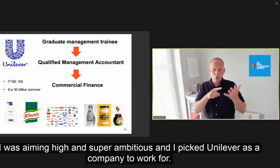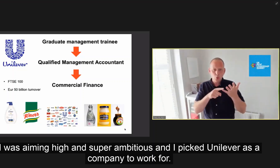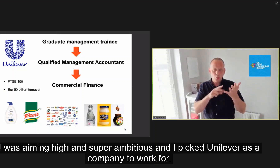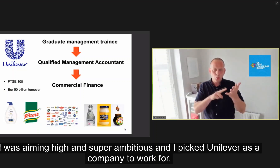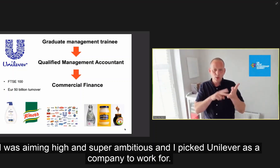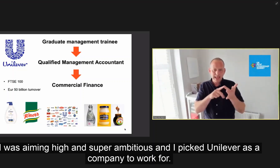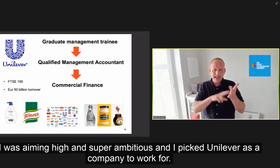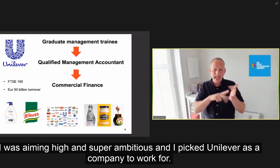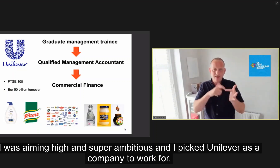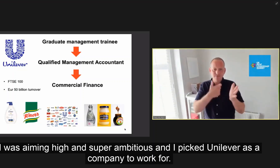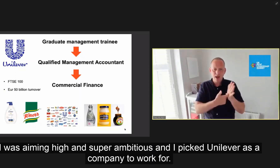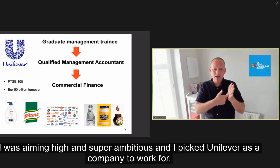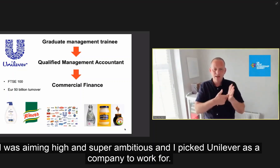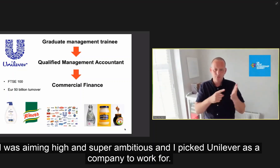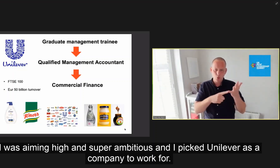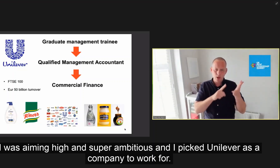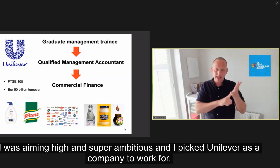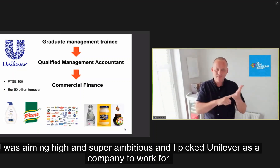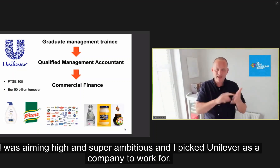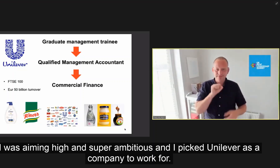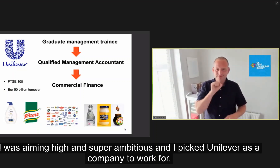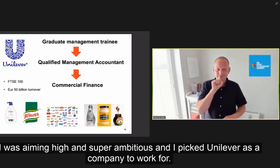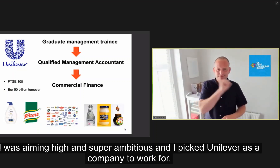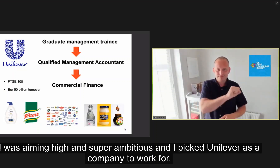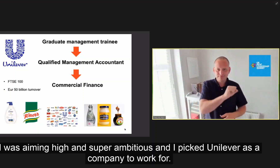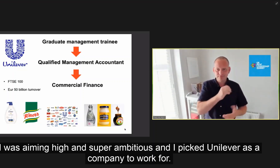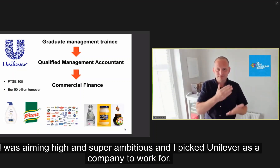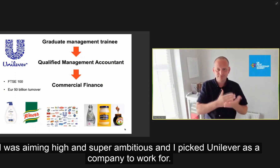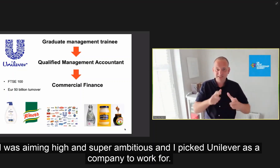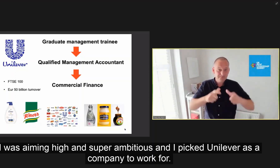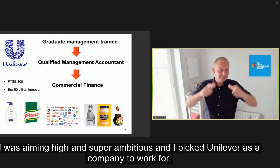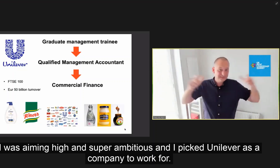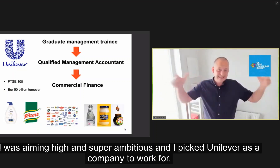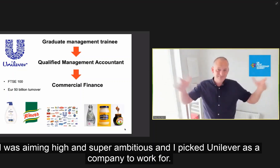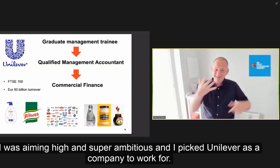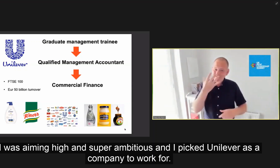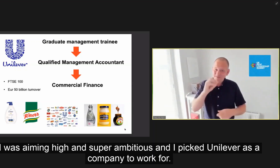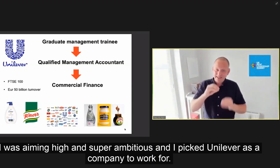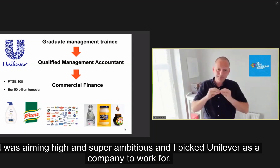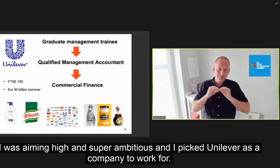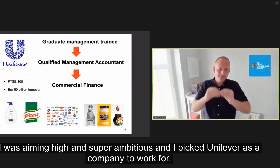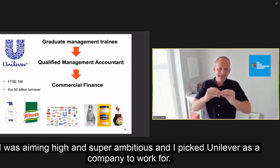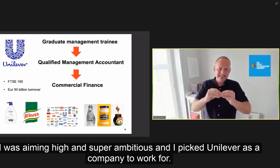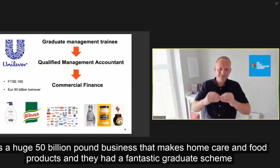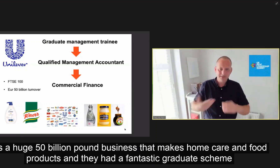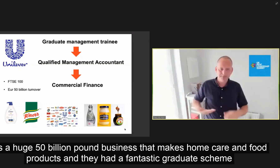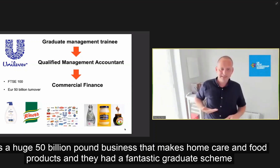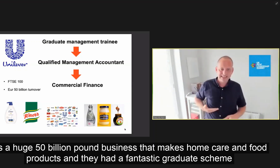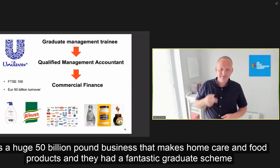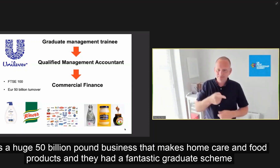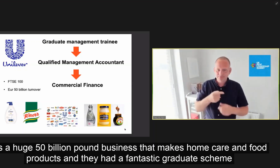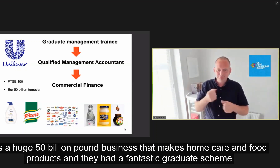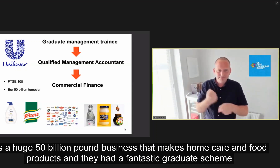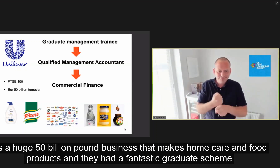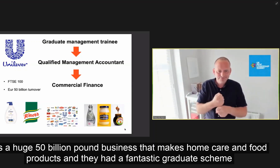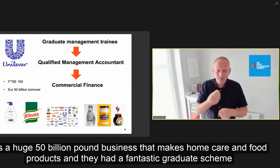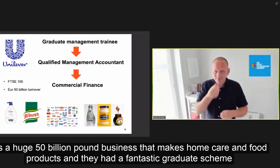ambitious. And I picked Unilever as a company to work for It's a huge £50